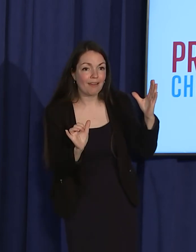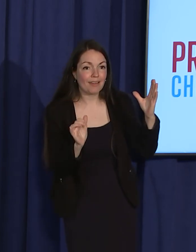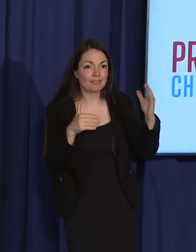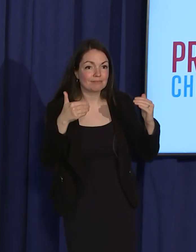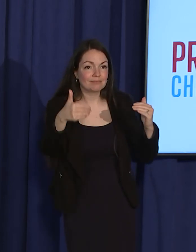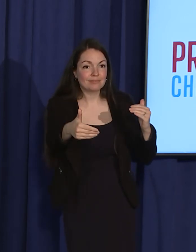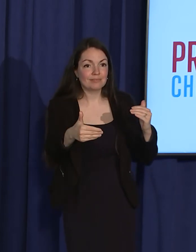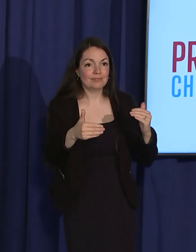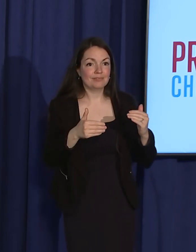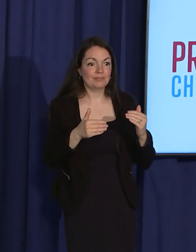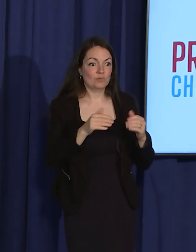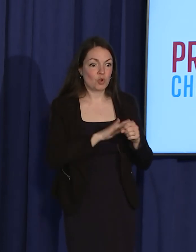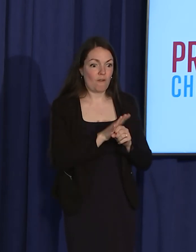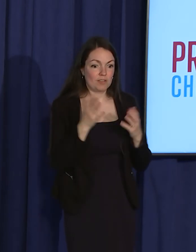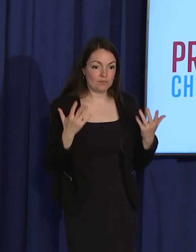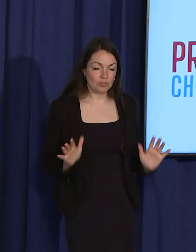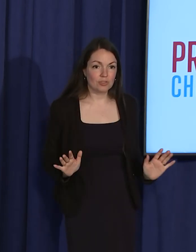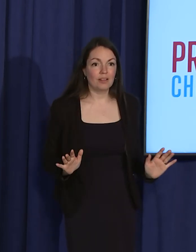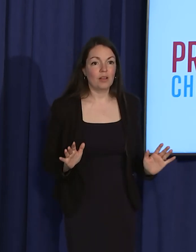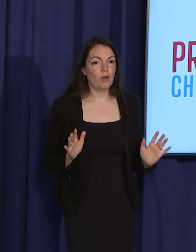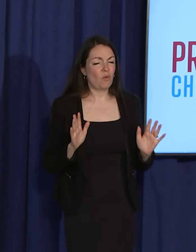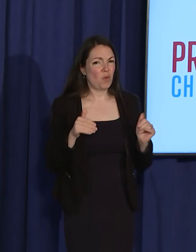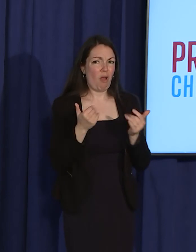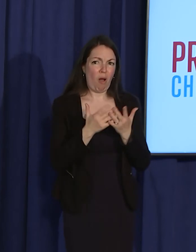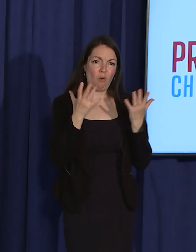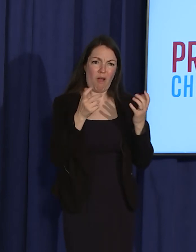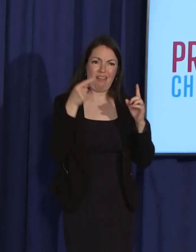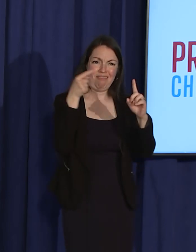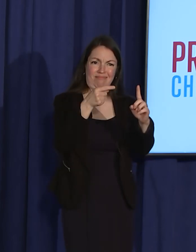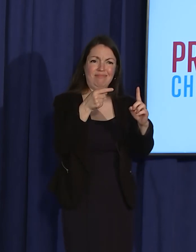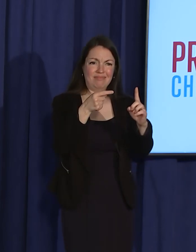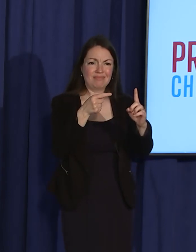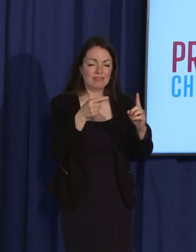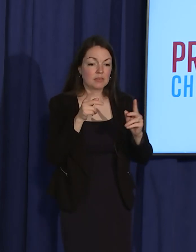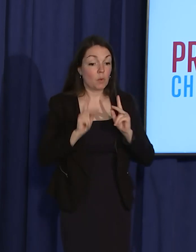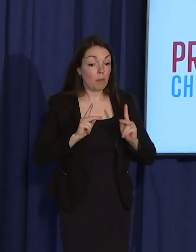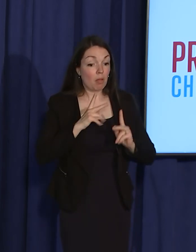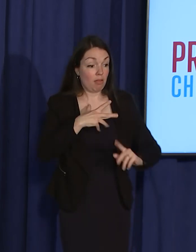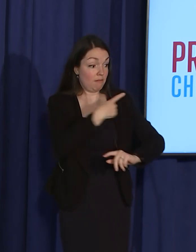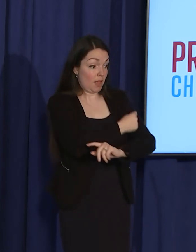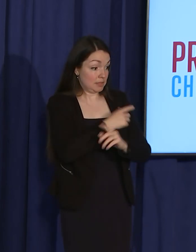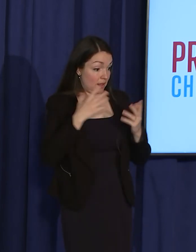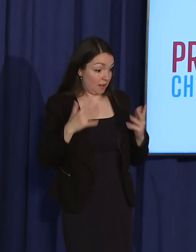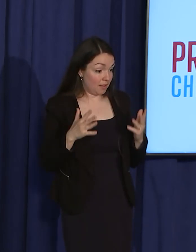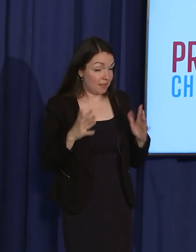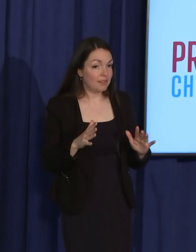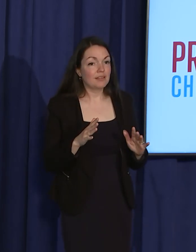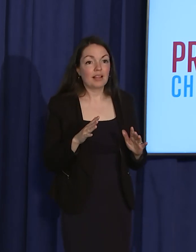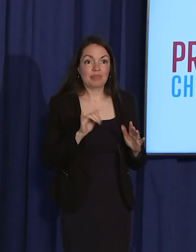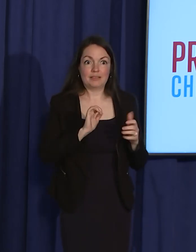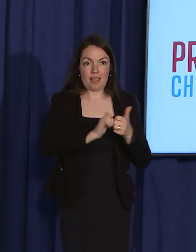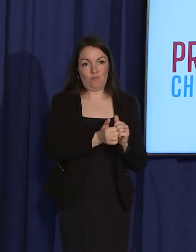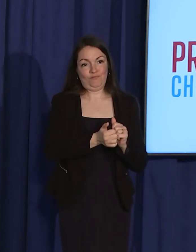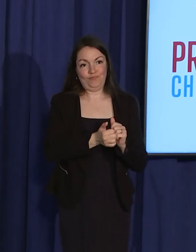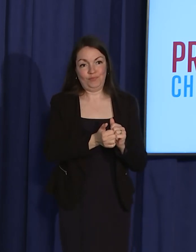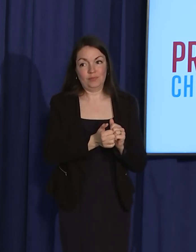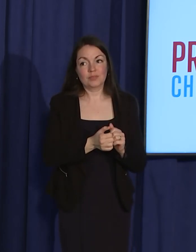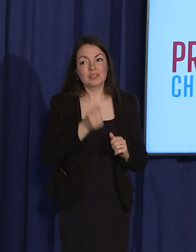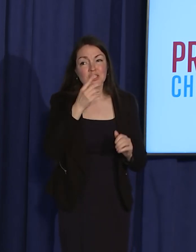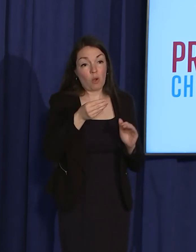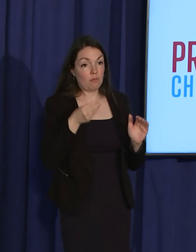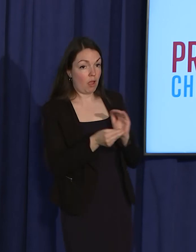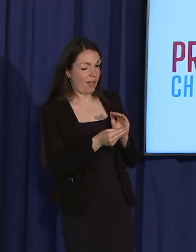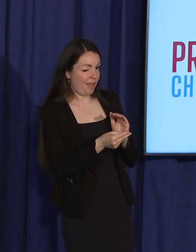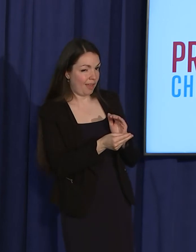look like past COVID. We all want to put this behind us, and getting people vaccinated is the way to do this. So I don't think of it as a bribe. I think of it